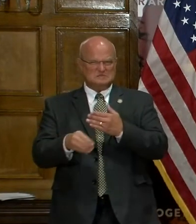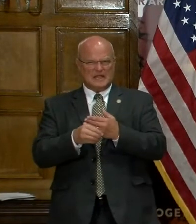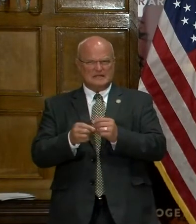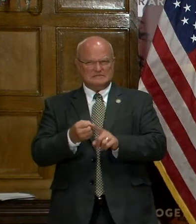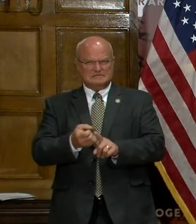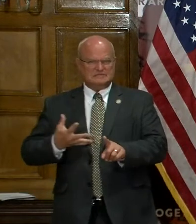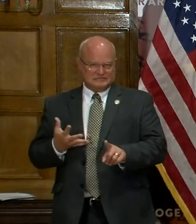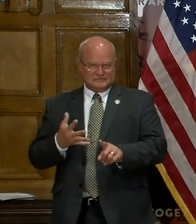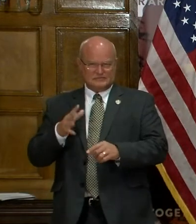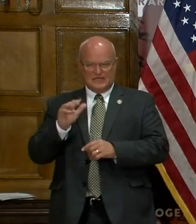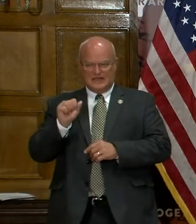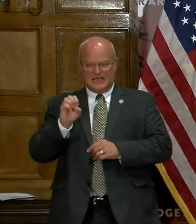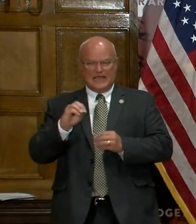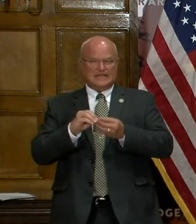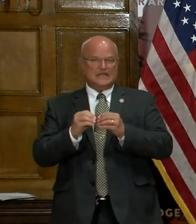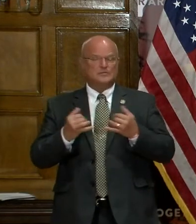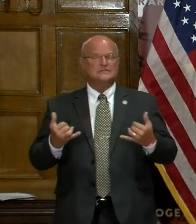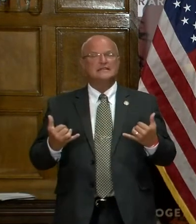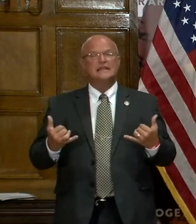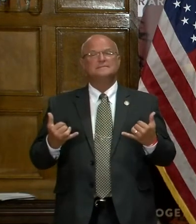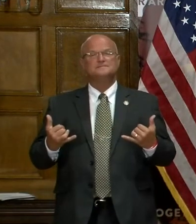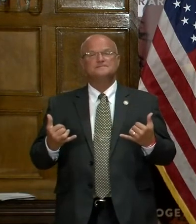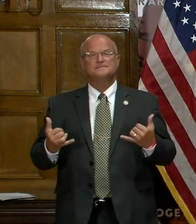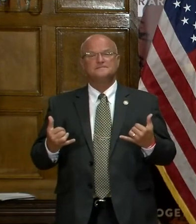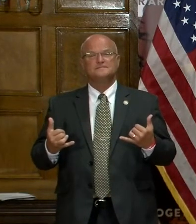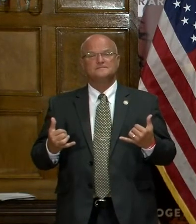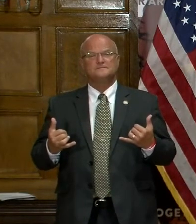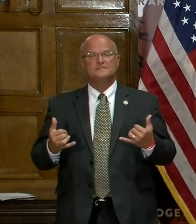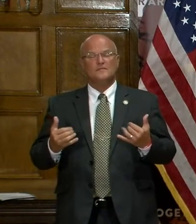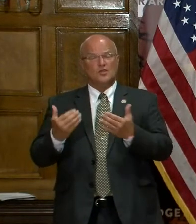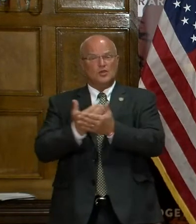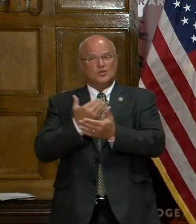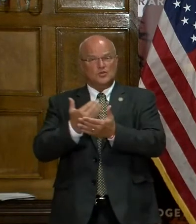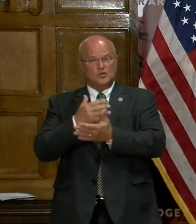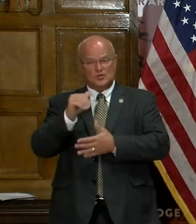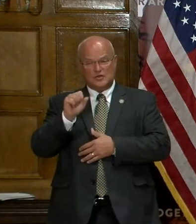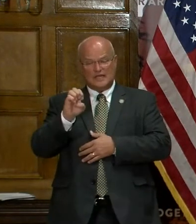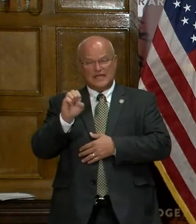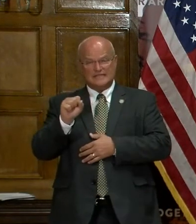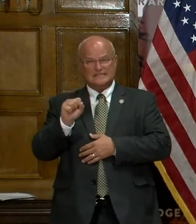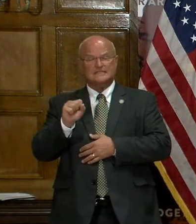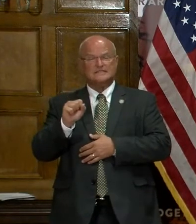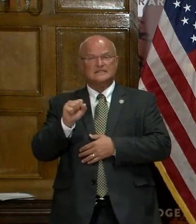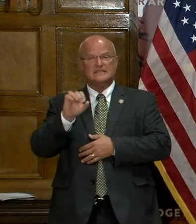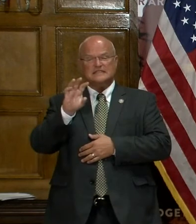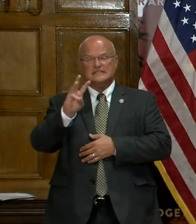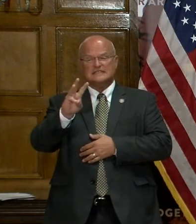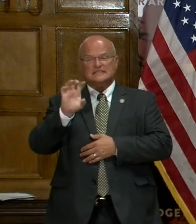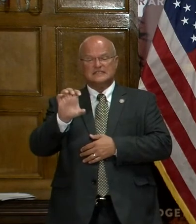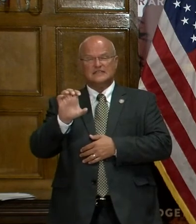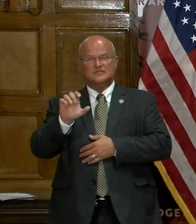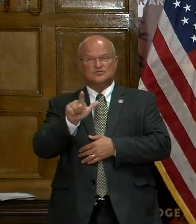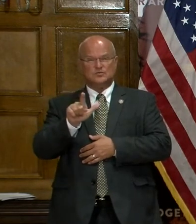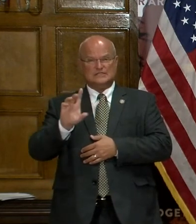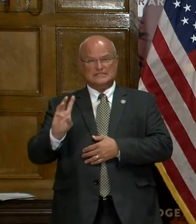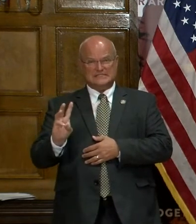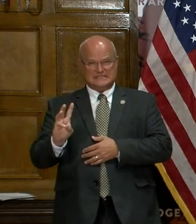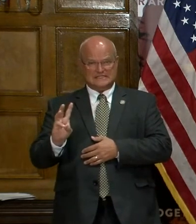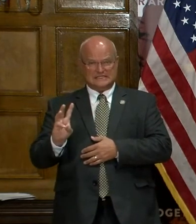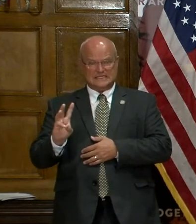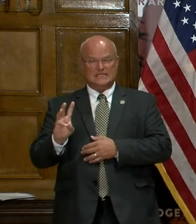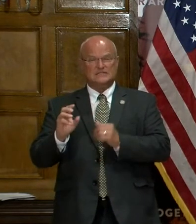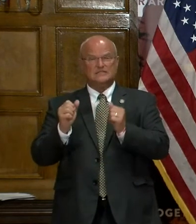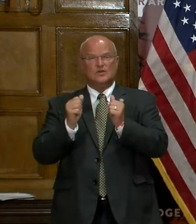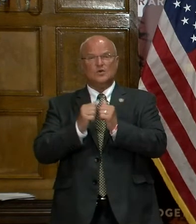to the case numbers that we have today. New cases, as mentioned previously, were 626,